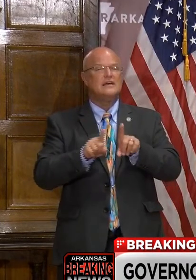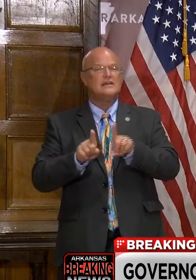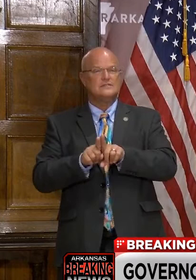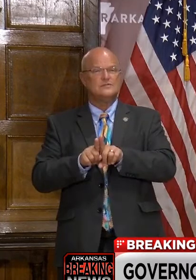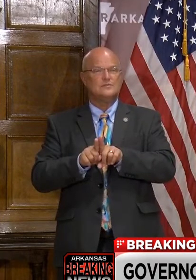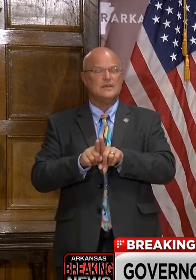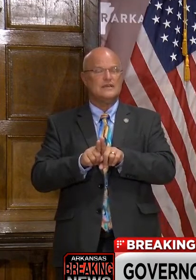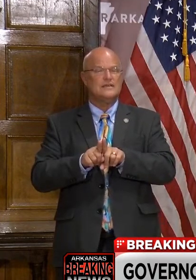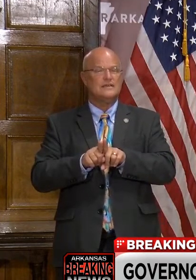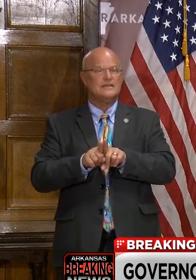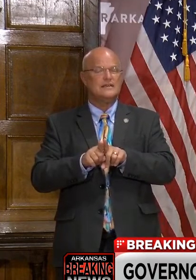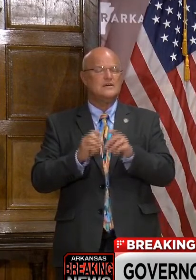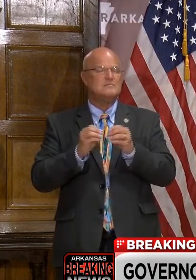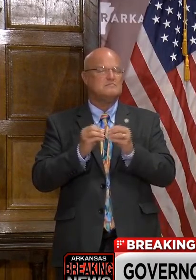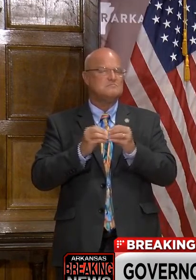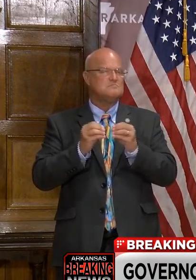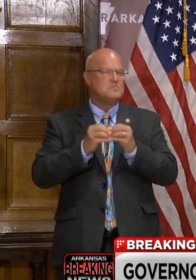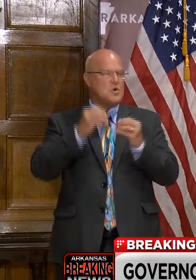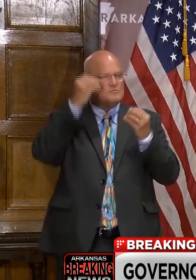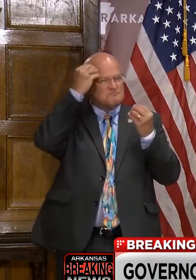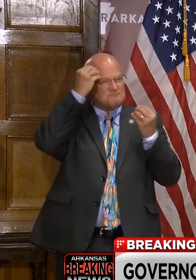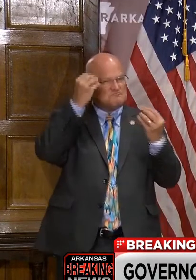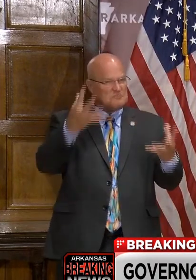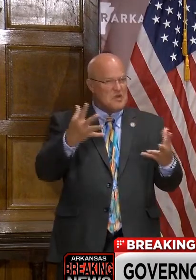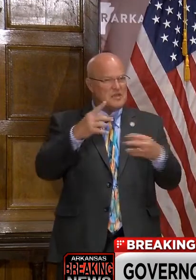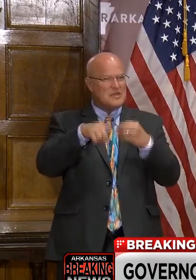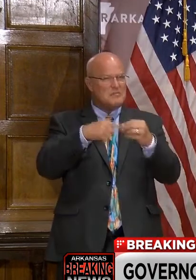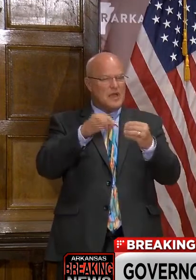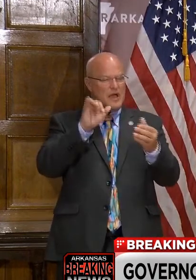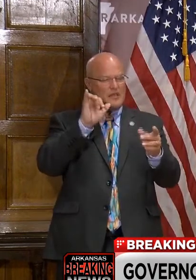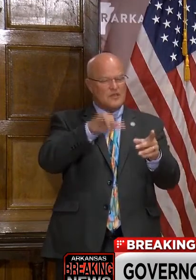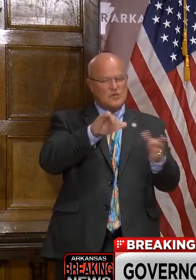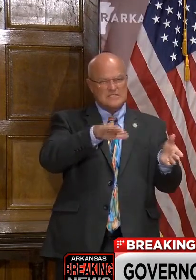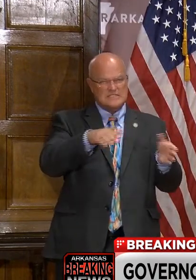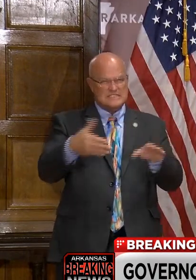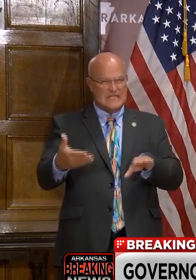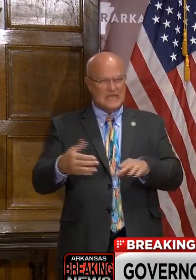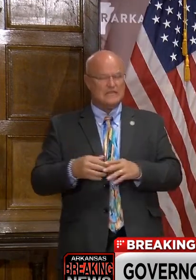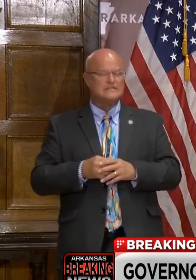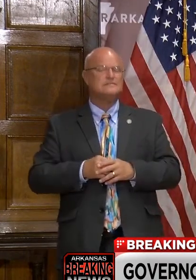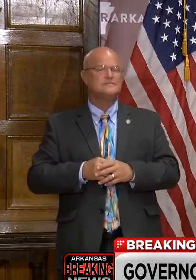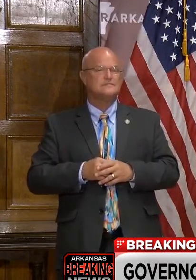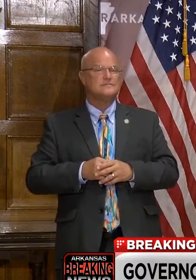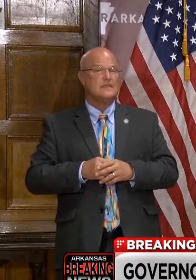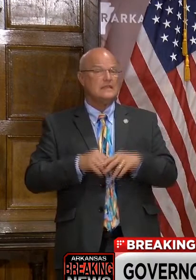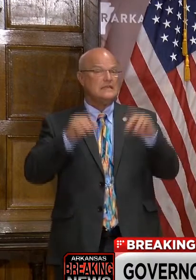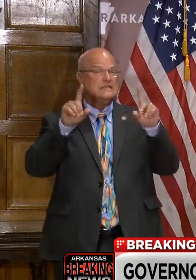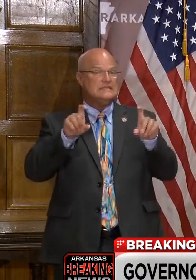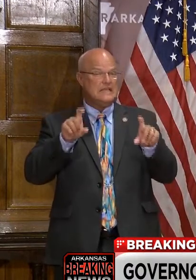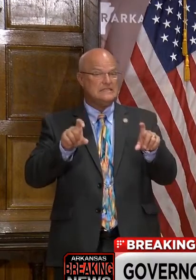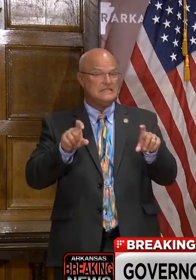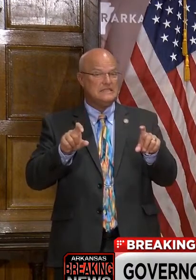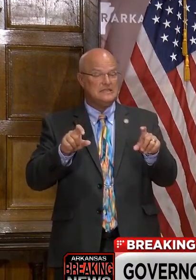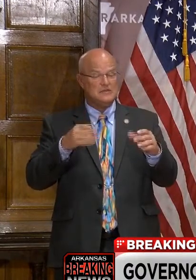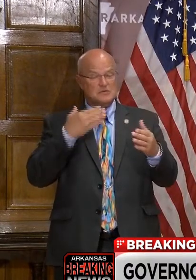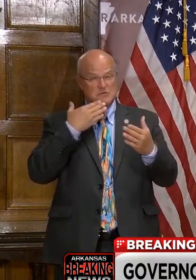as a little more information on those deaths. In terms of testing, we had a good testing day,